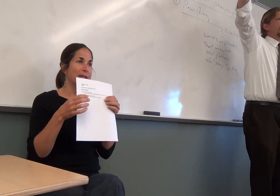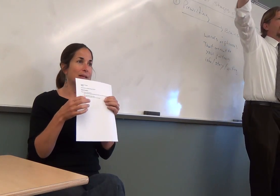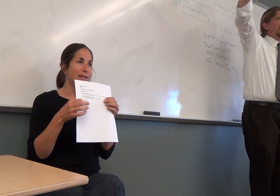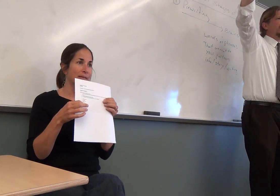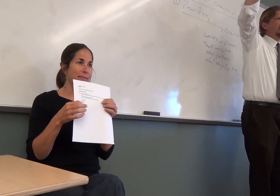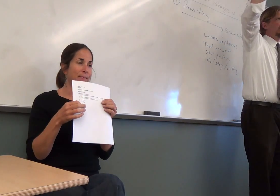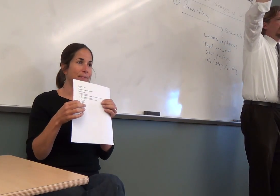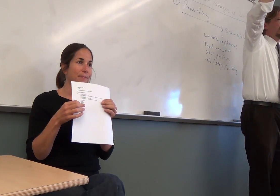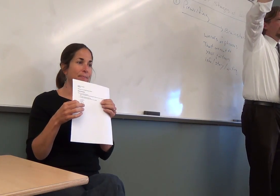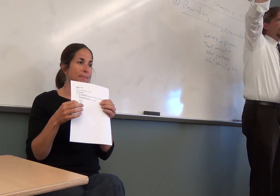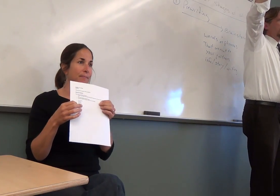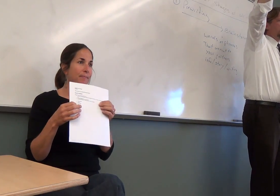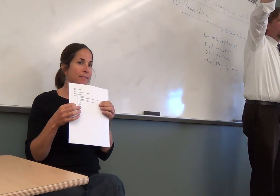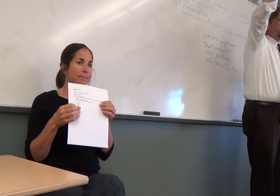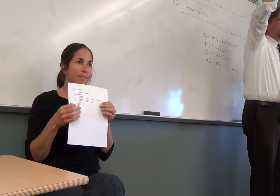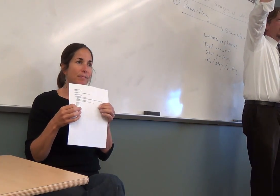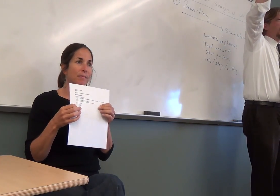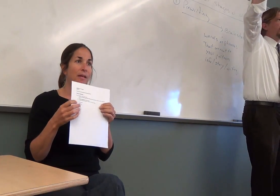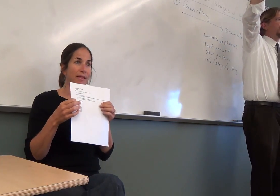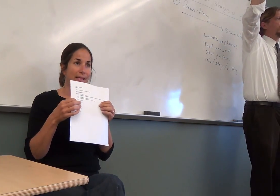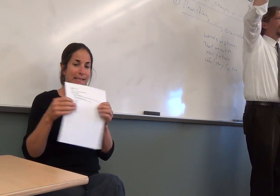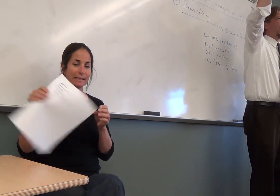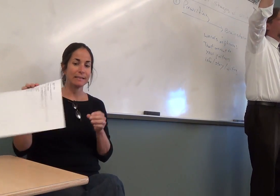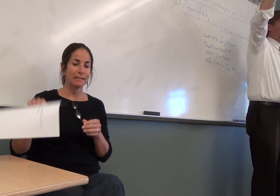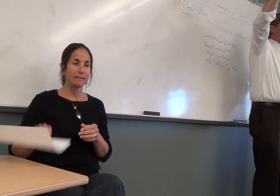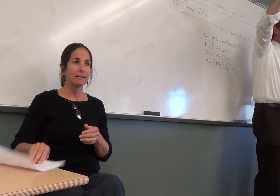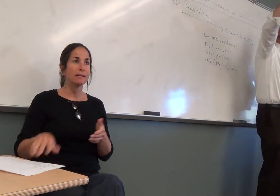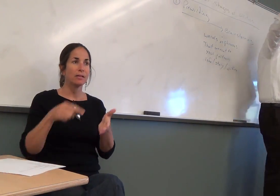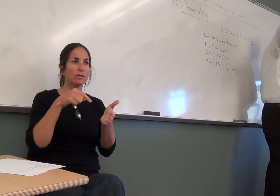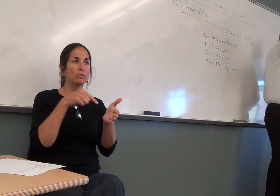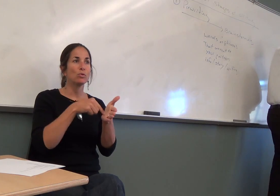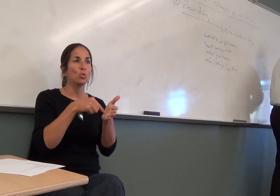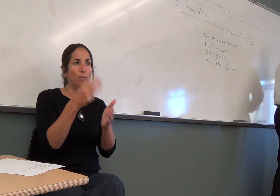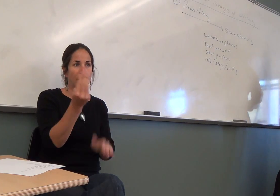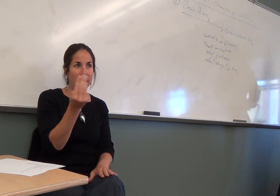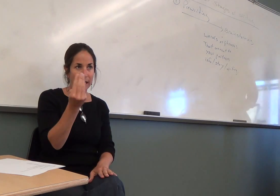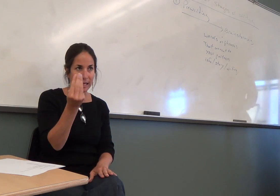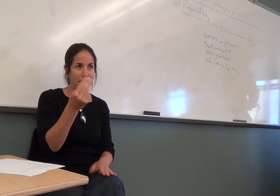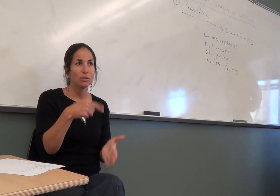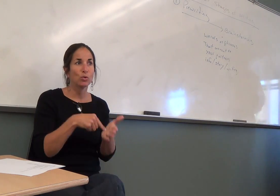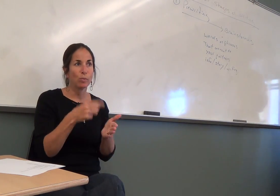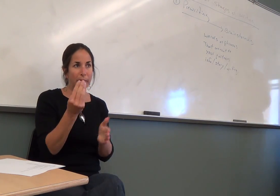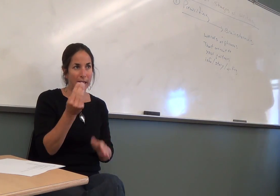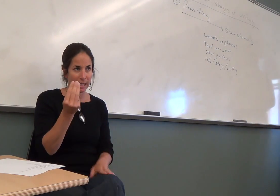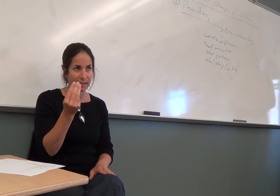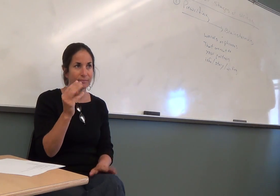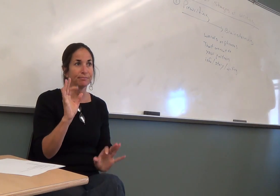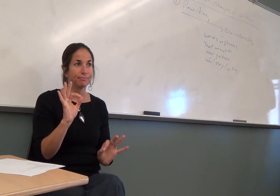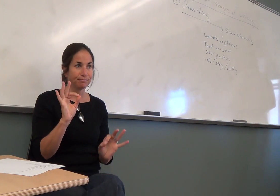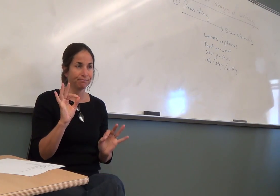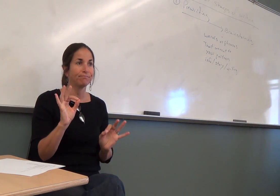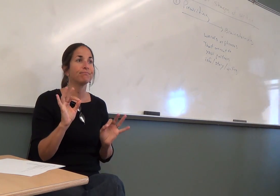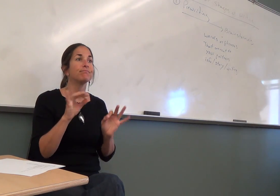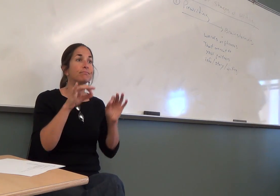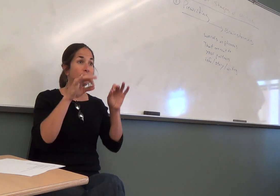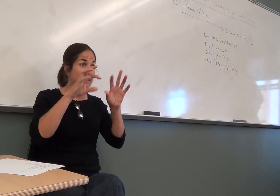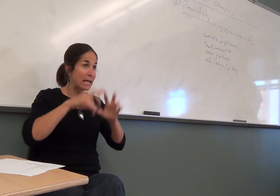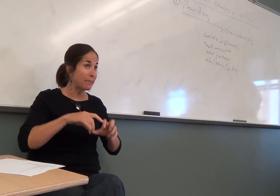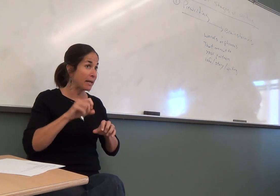vocabulary. So let's see how we do with that over the weekend. If you have questions, you may type it. That would be wonderful. Thank